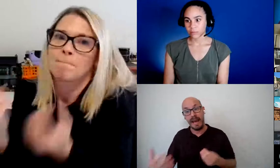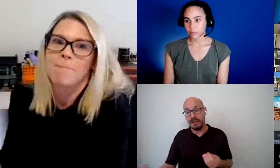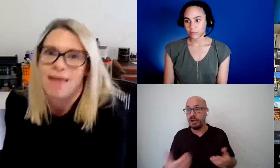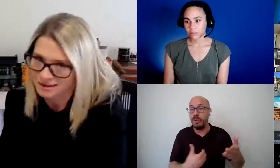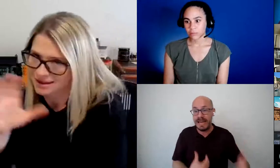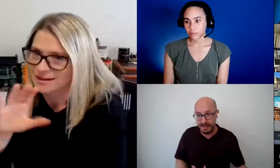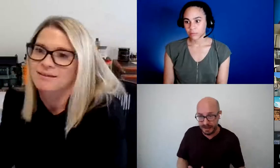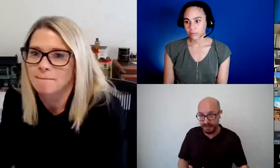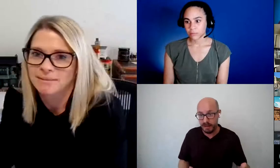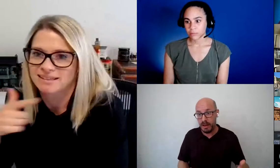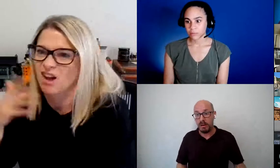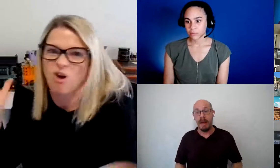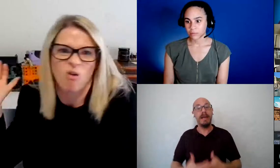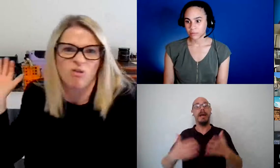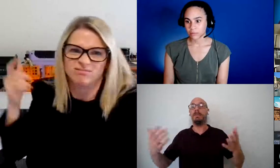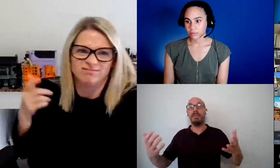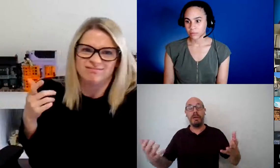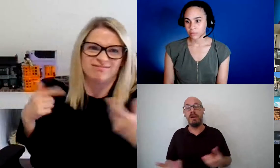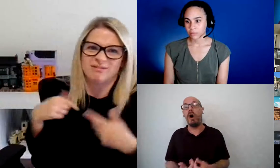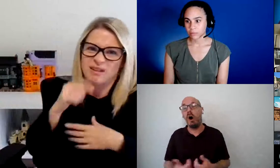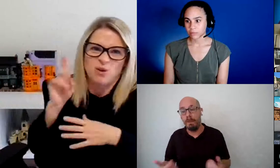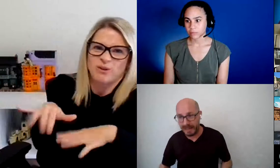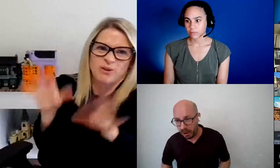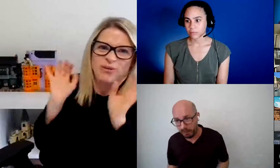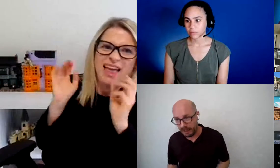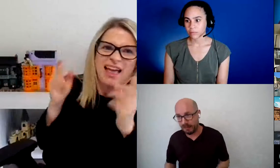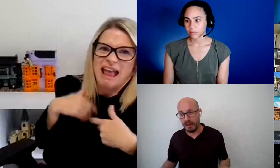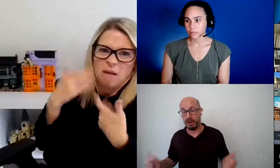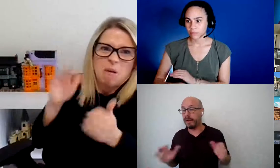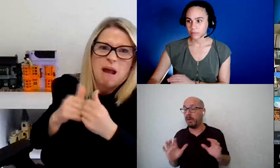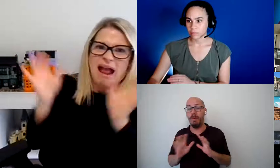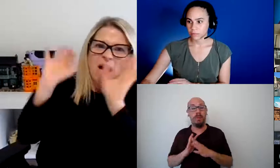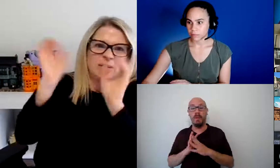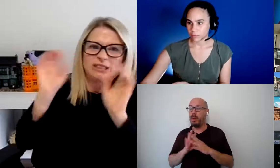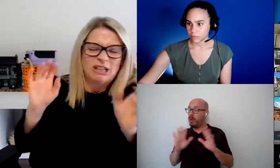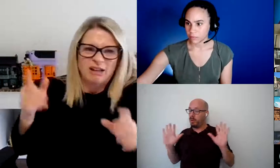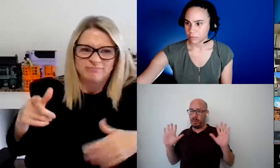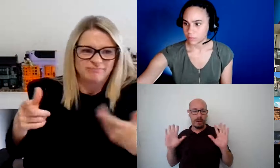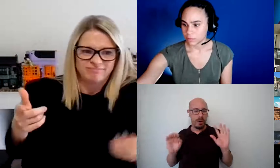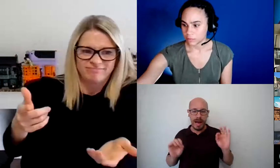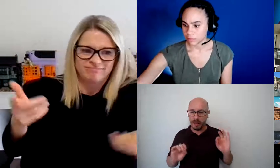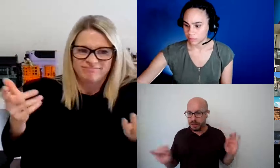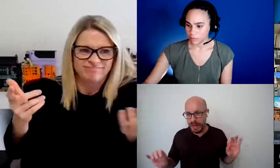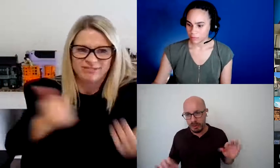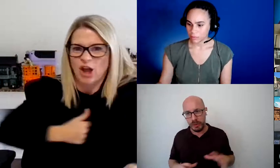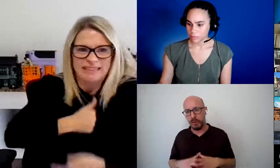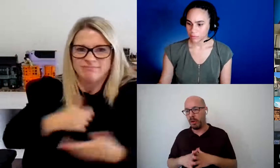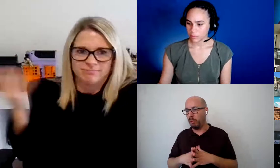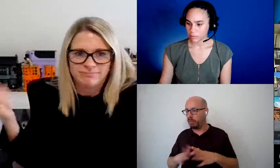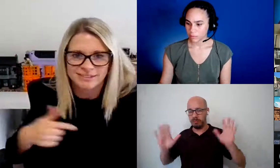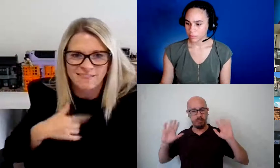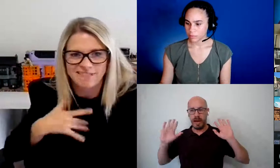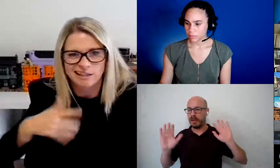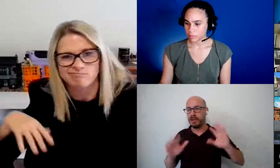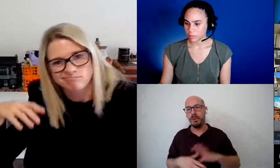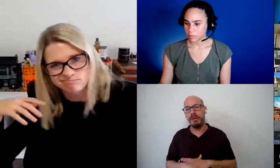saying, hey, do you need this? Right? Because there are many companies that are like, oh, no, we don't know how to do that. We don't know, you know, not going to